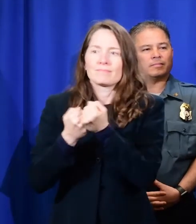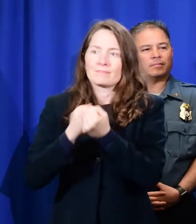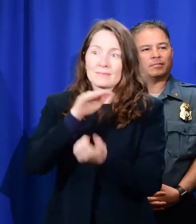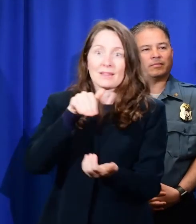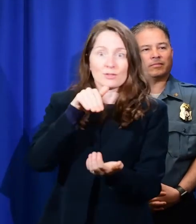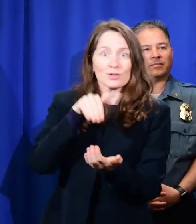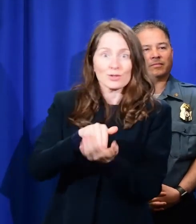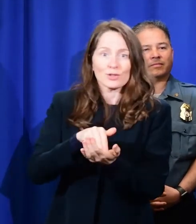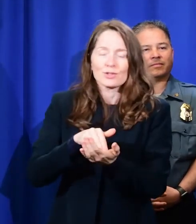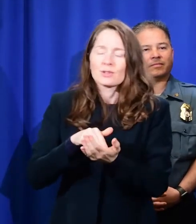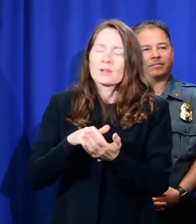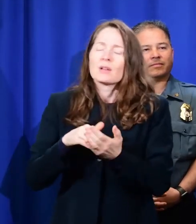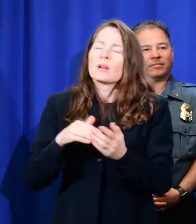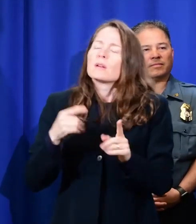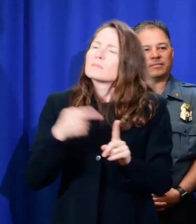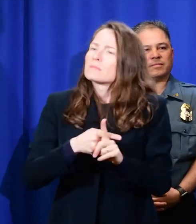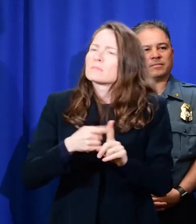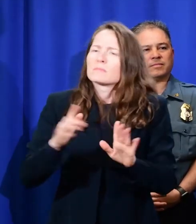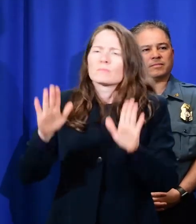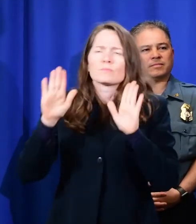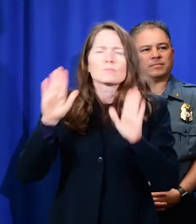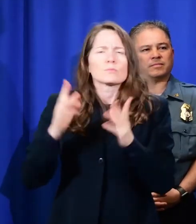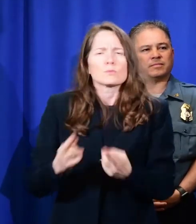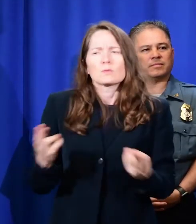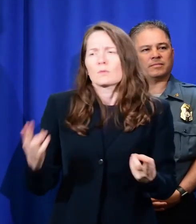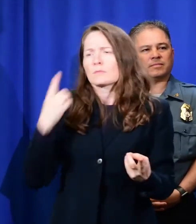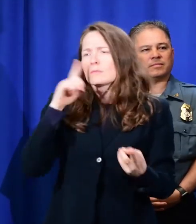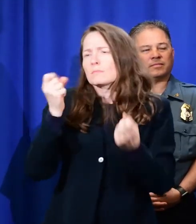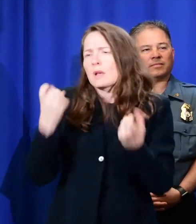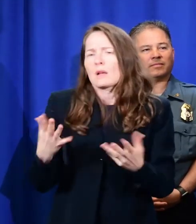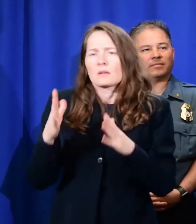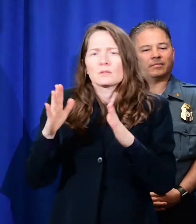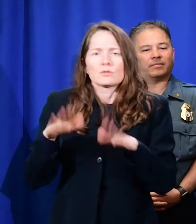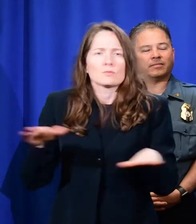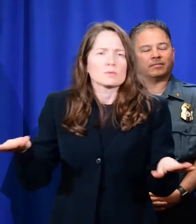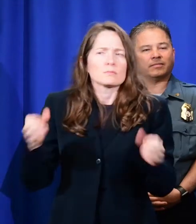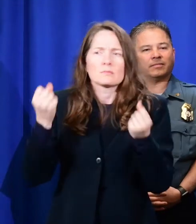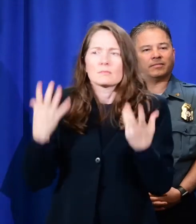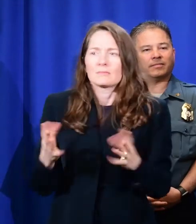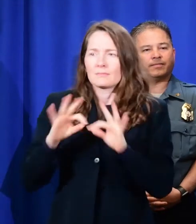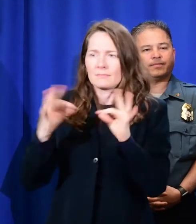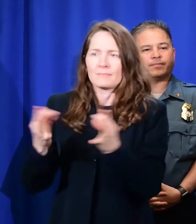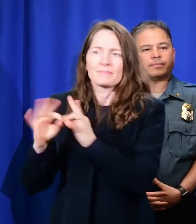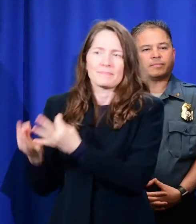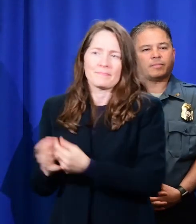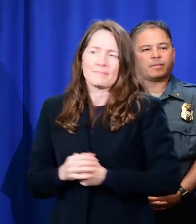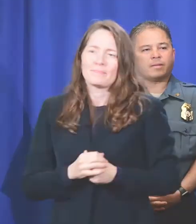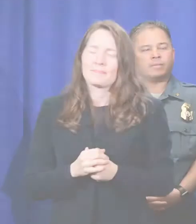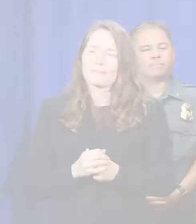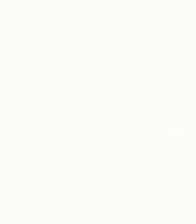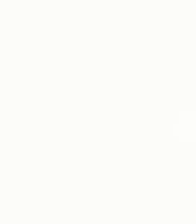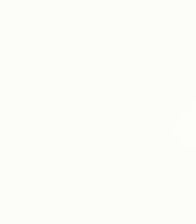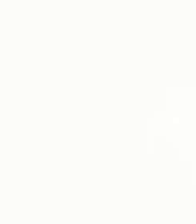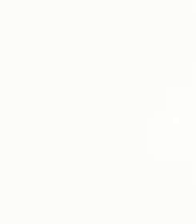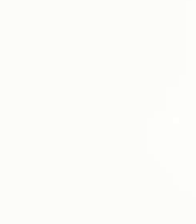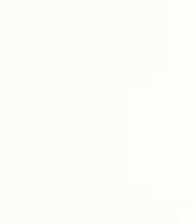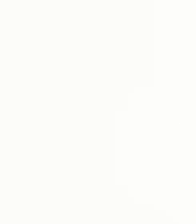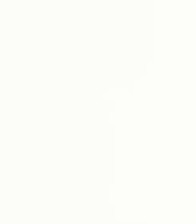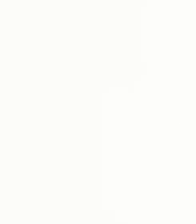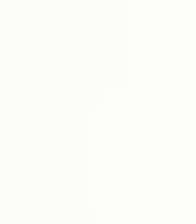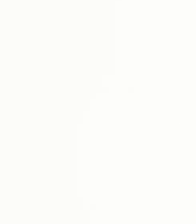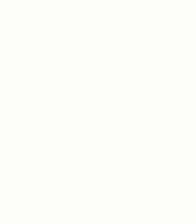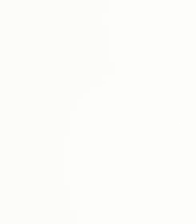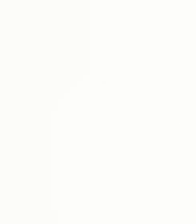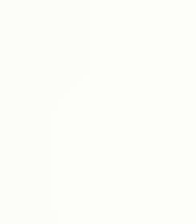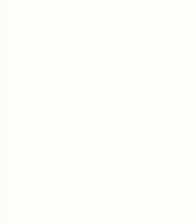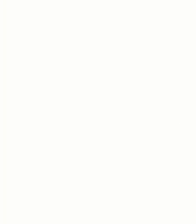incredible resource for many children and families. In 2021 alone, they helped